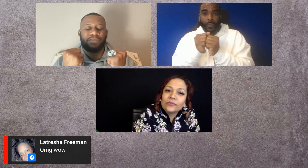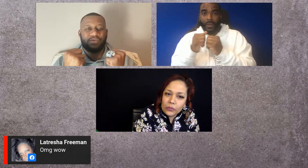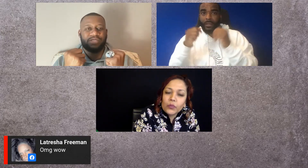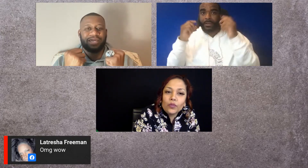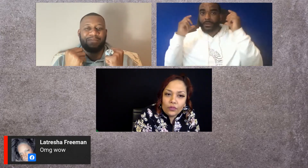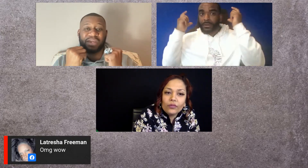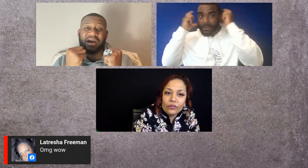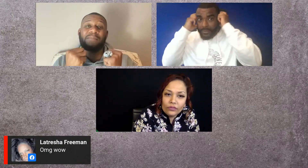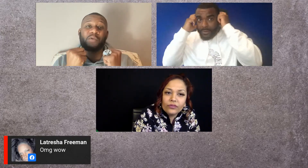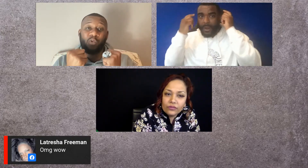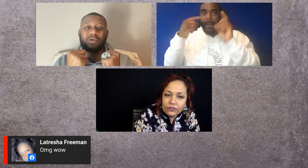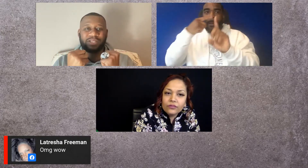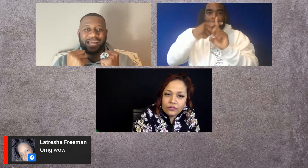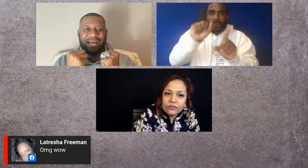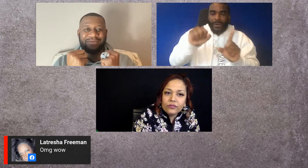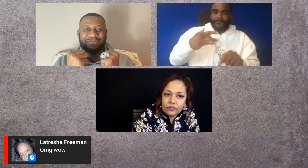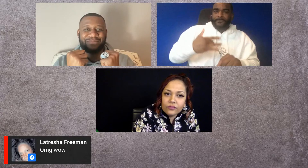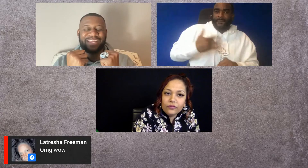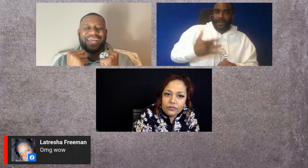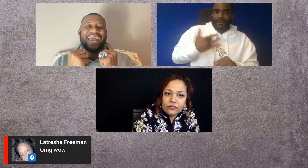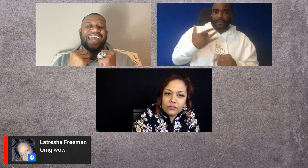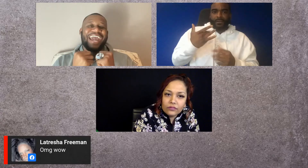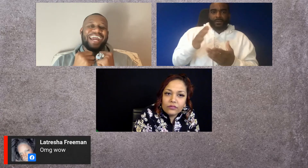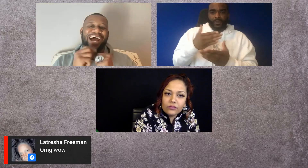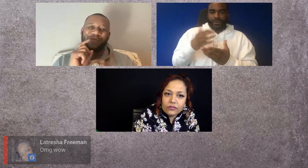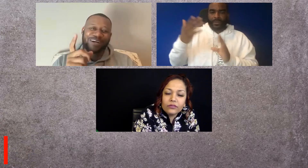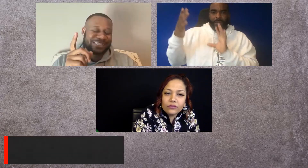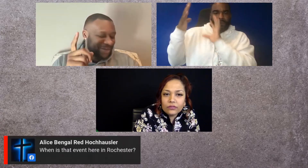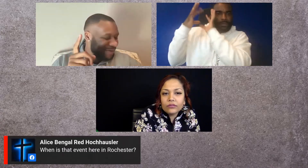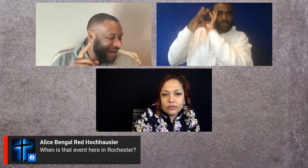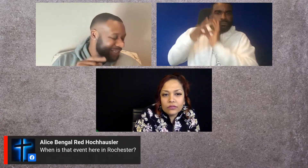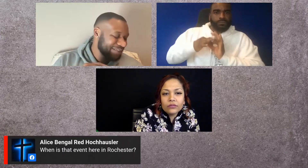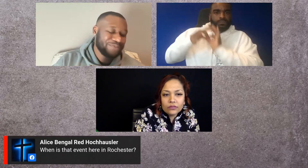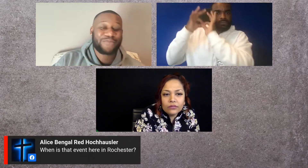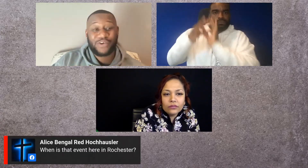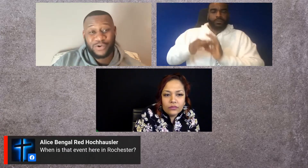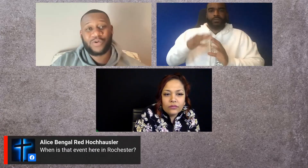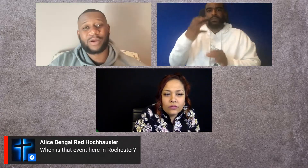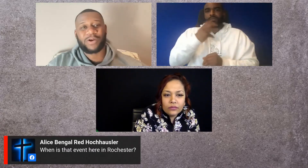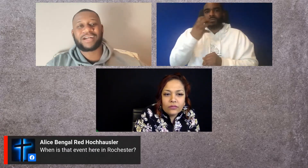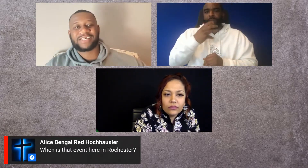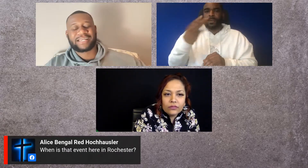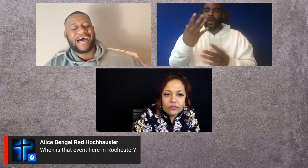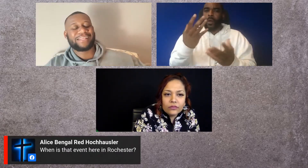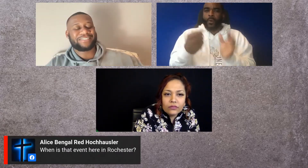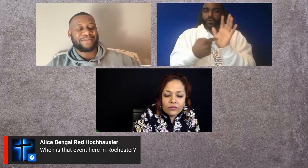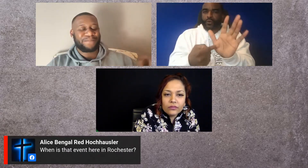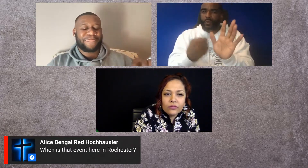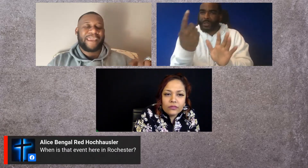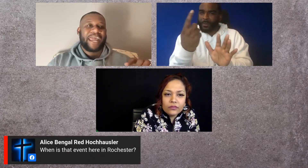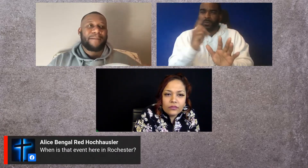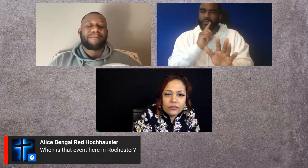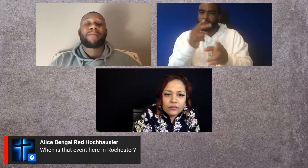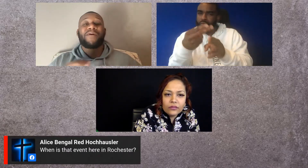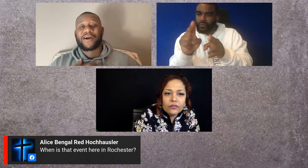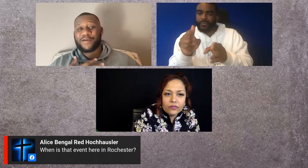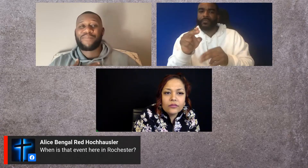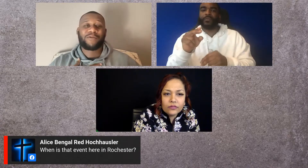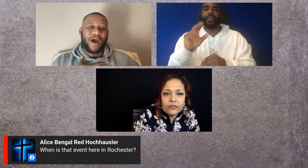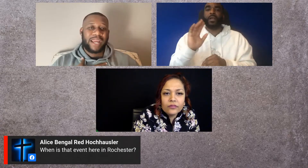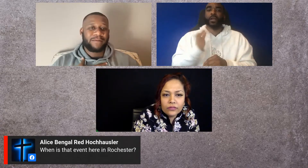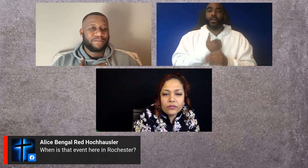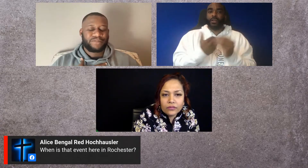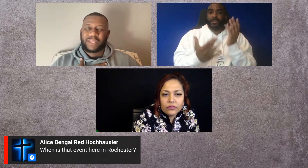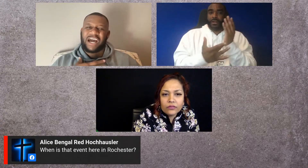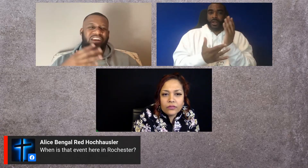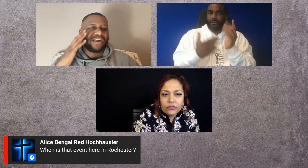feeling the music and becoming one with that. And I want to show you guys something real quick with our technology. My partner,